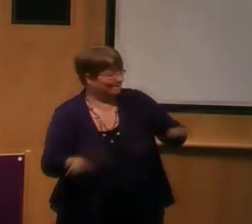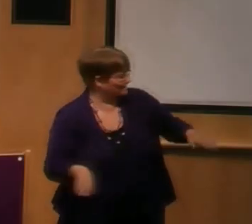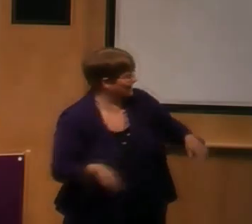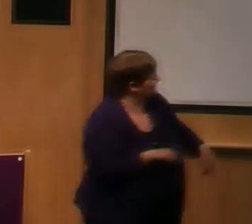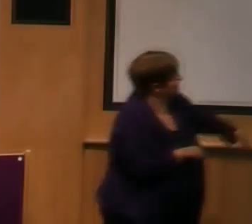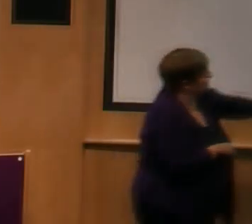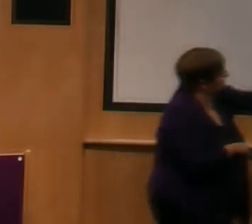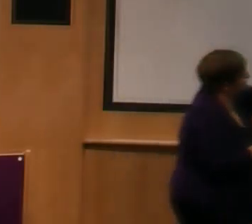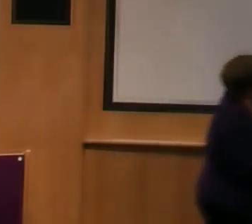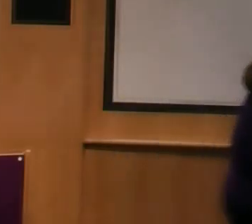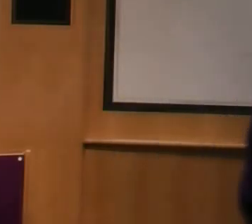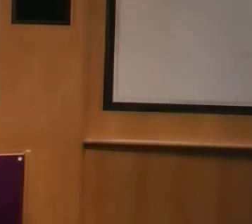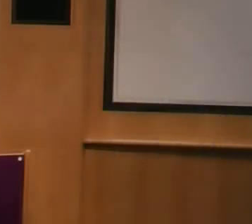that we cover.